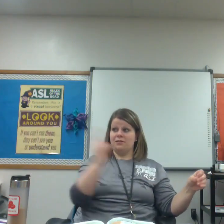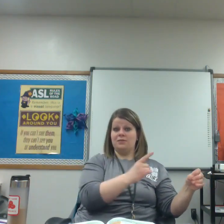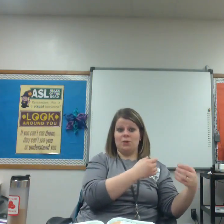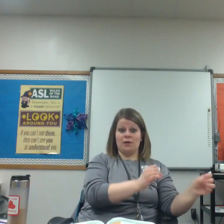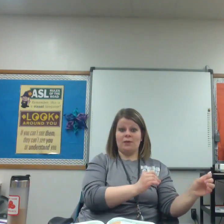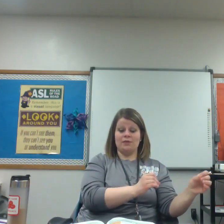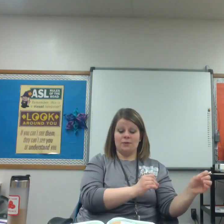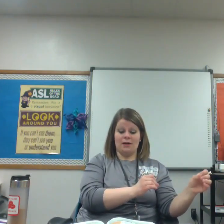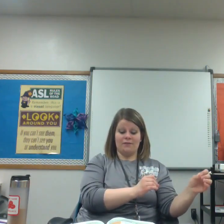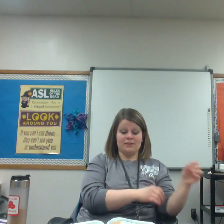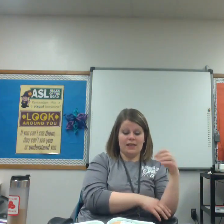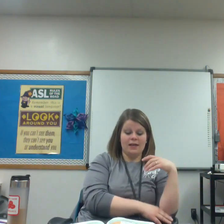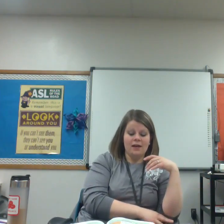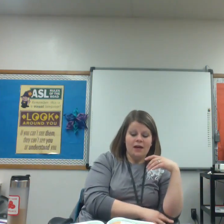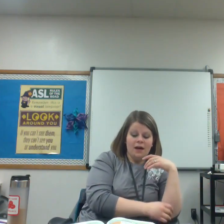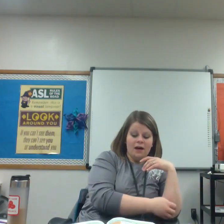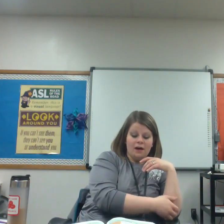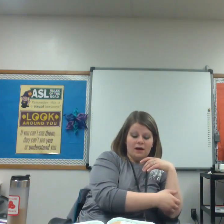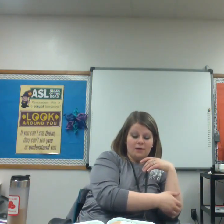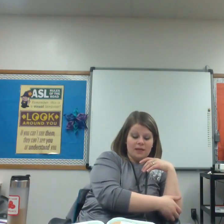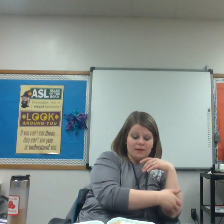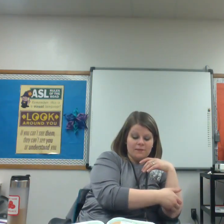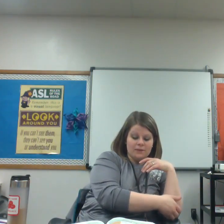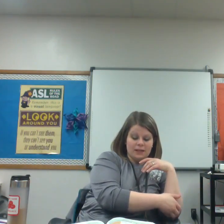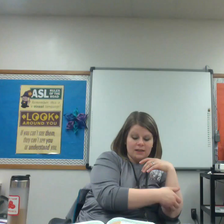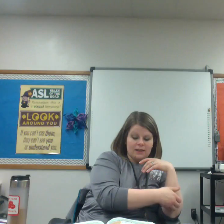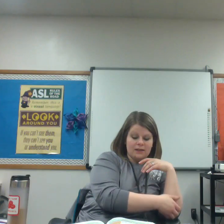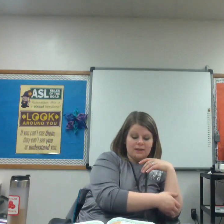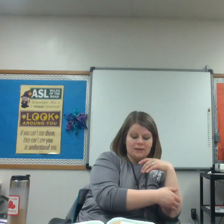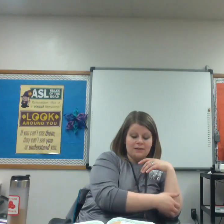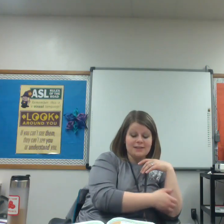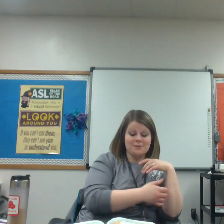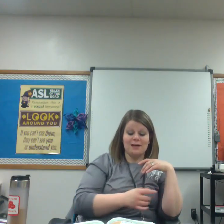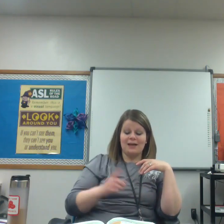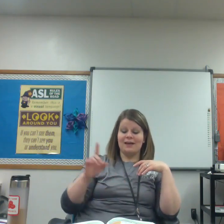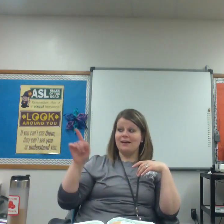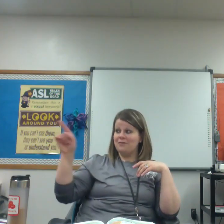she quickly went to her office, okay? If you did this way,